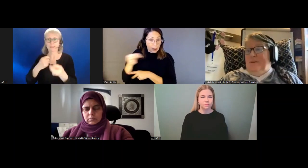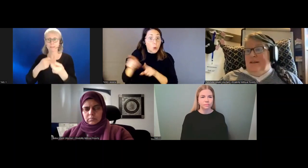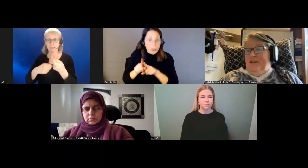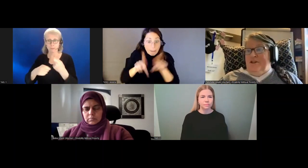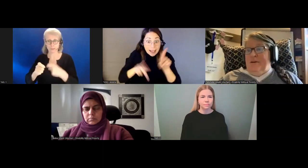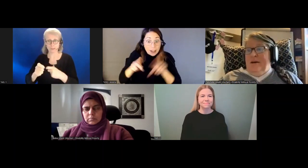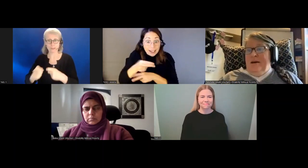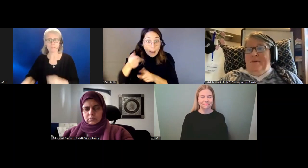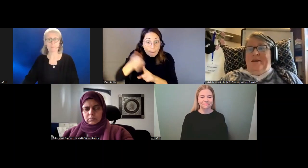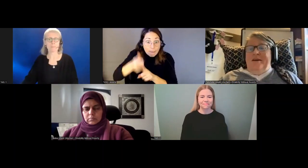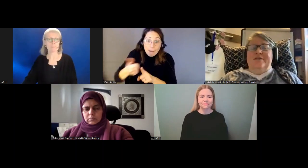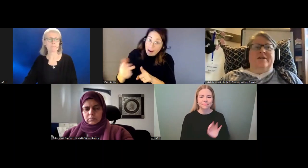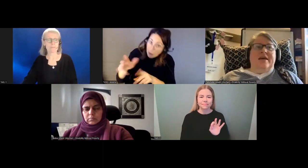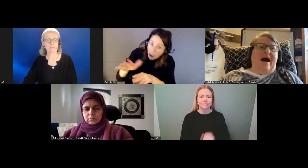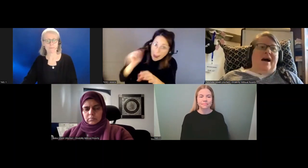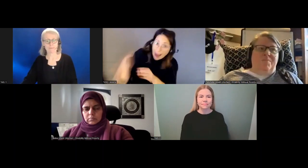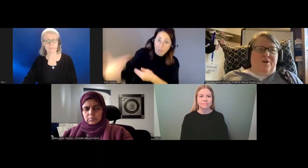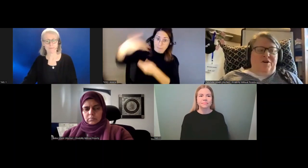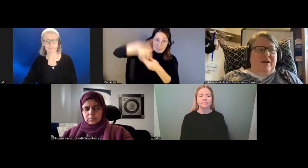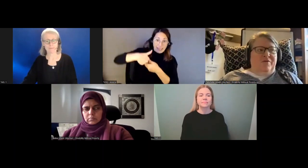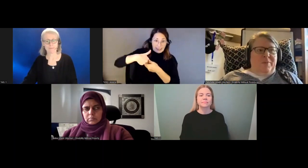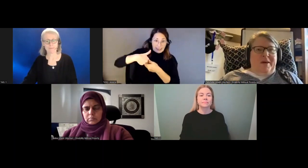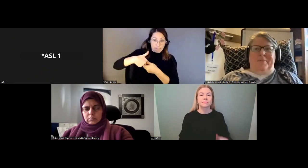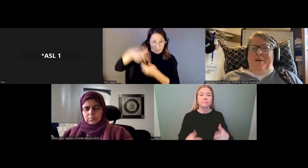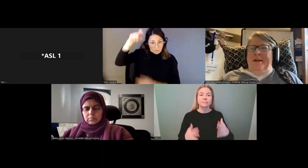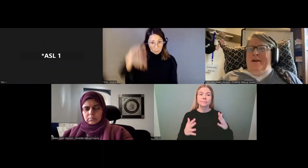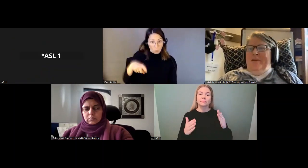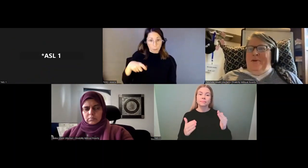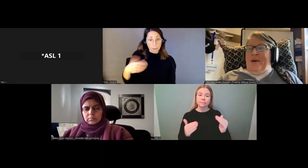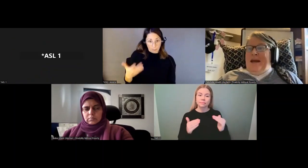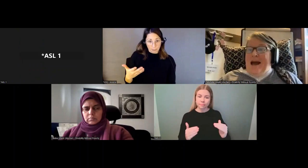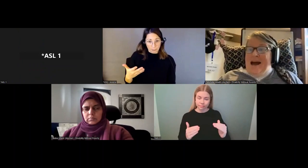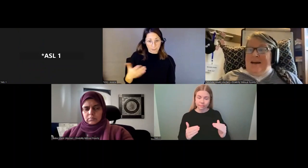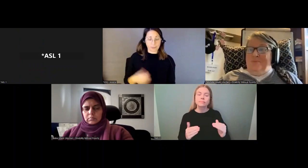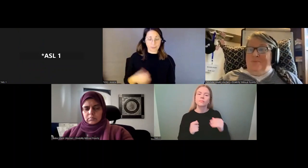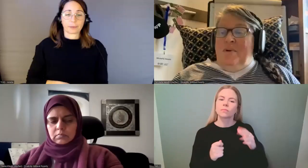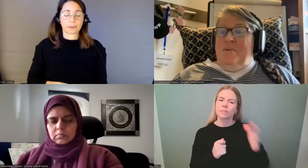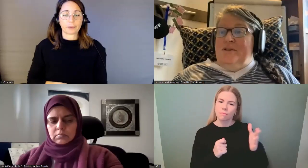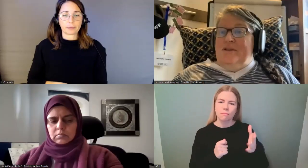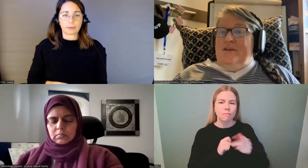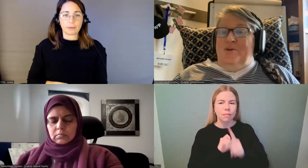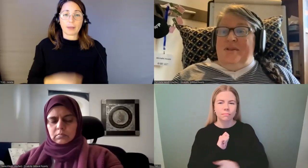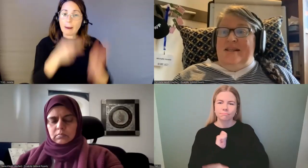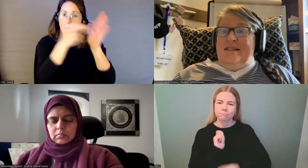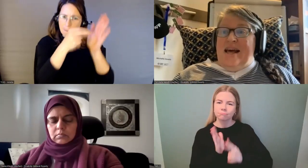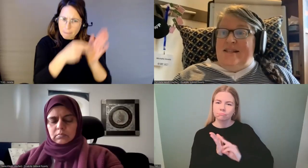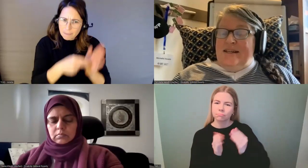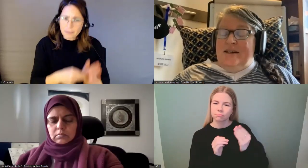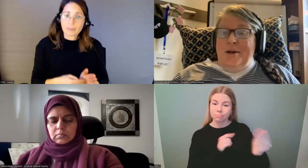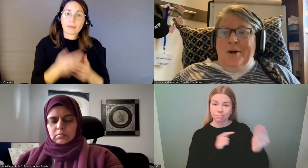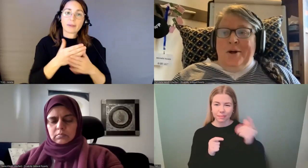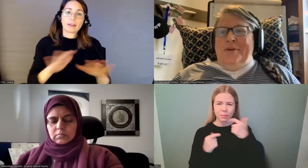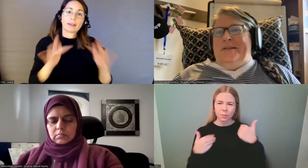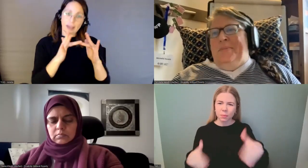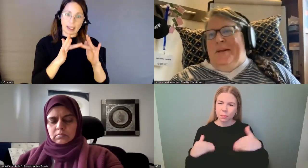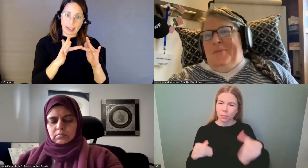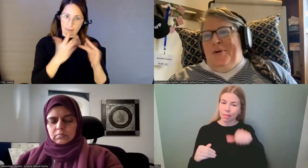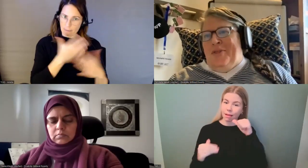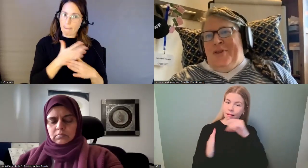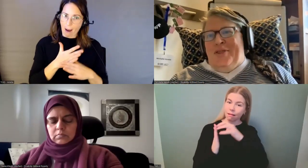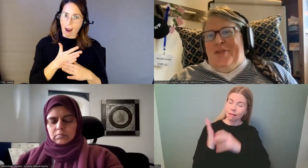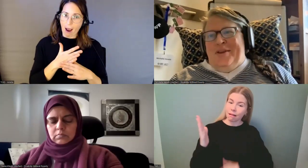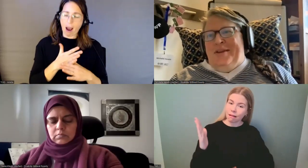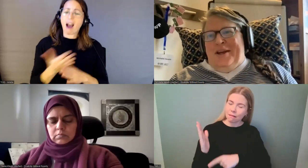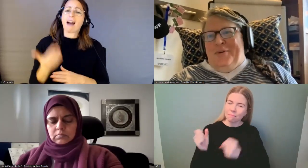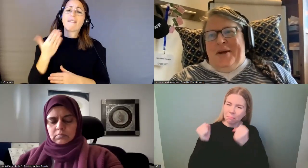parliamentary e-petition because the outpouring of people that we had when we were putting forward this letter was simply